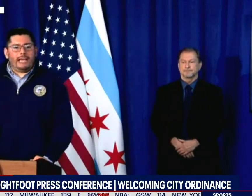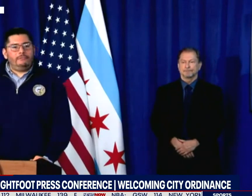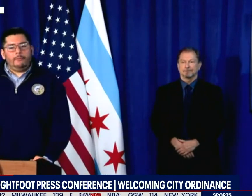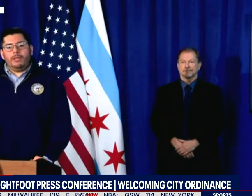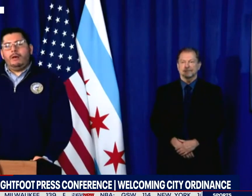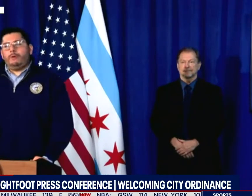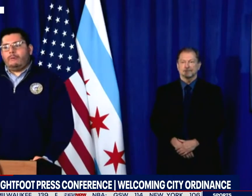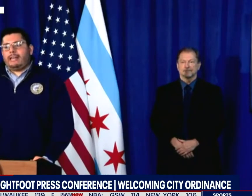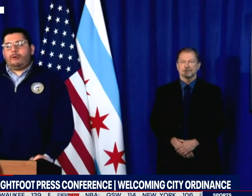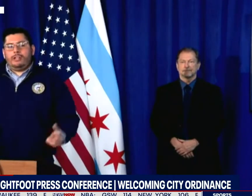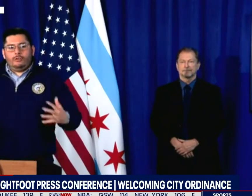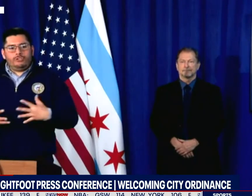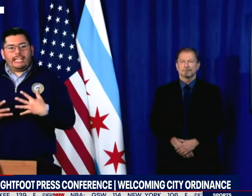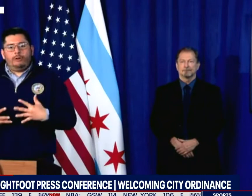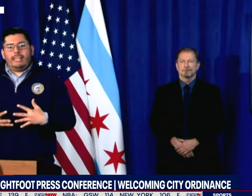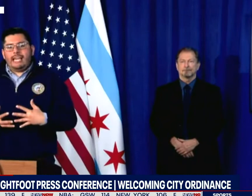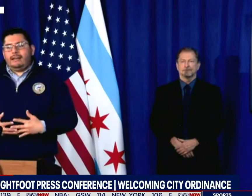Mayor Lori.